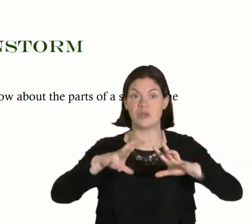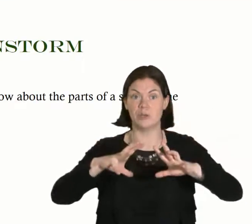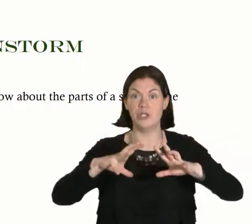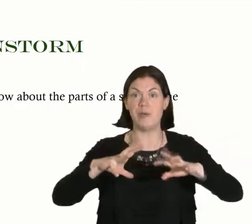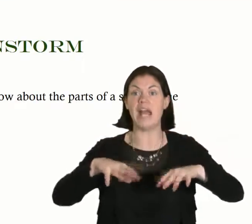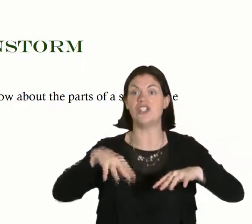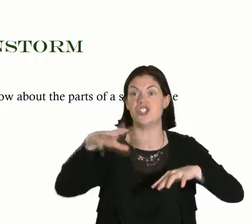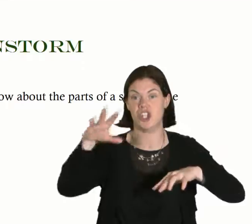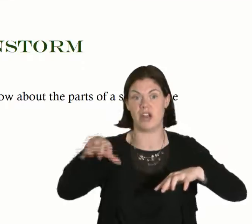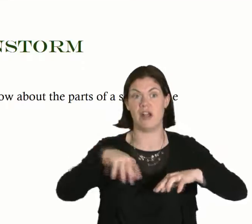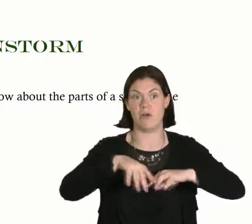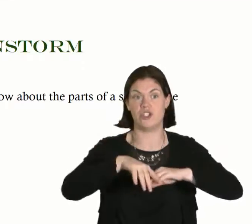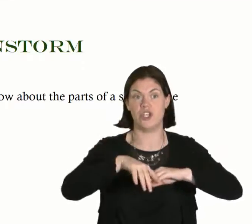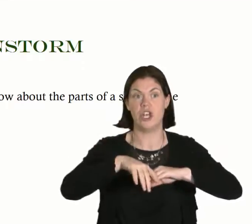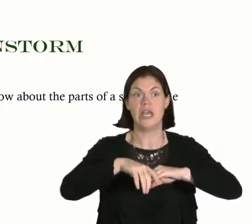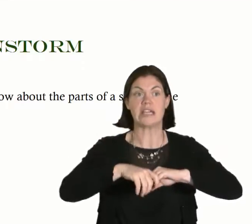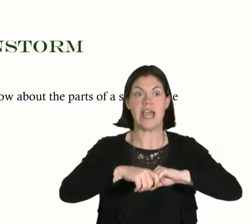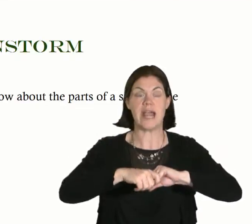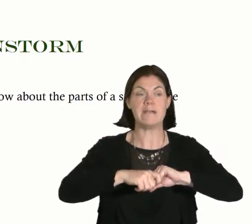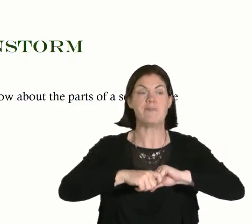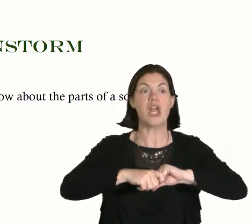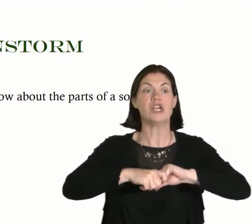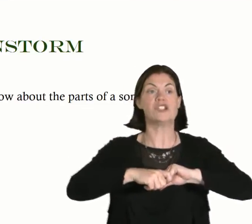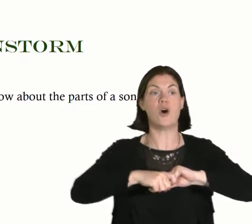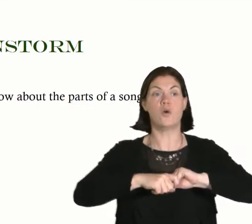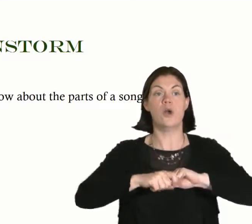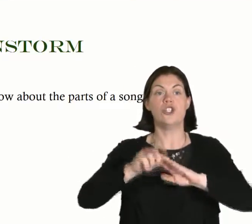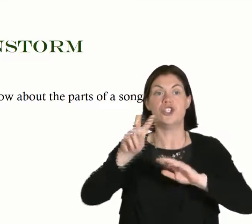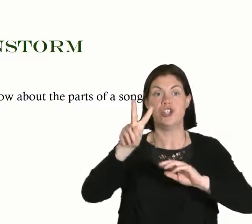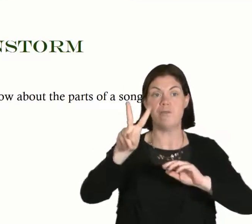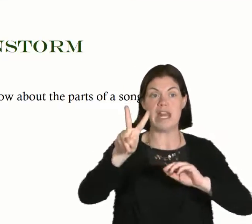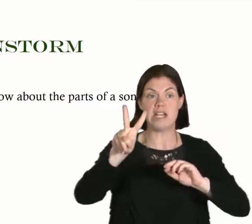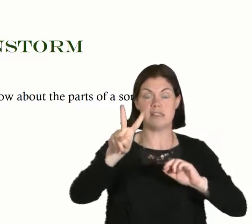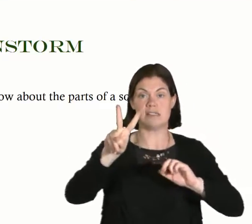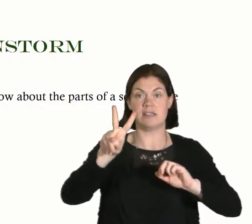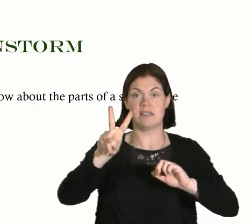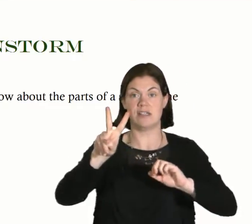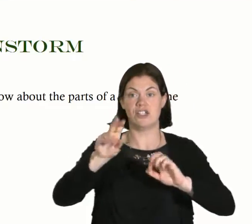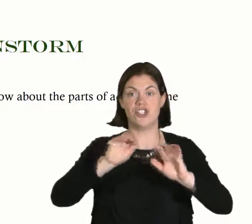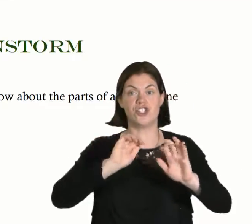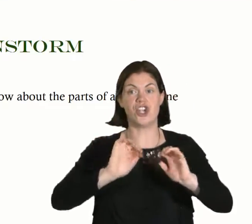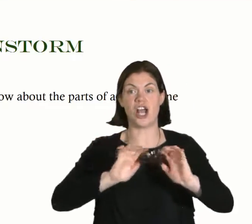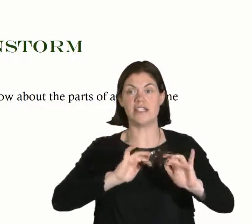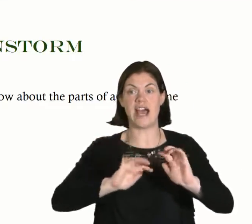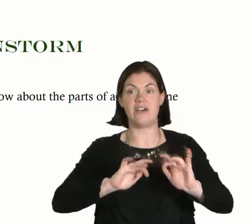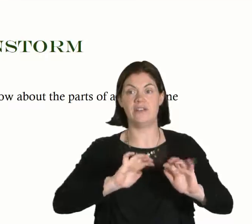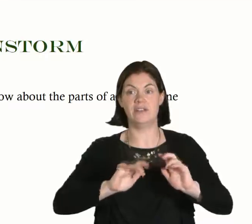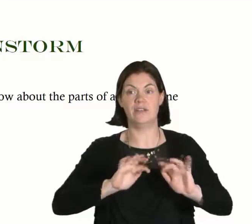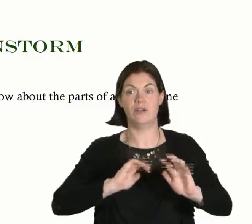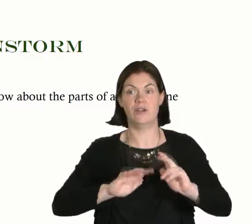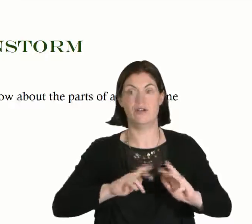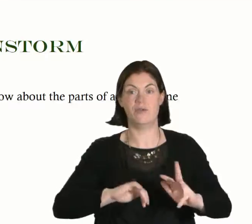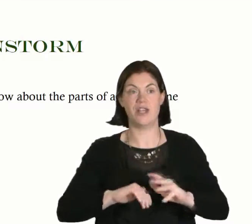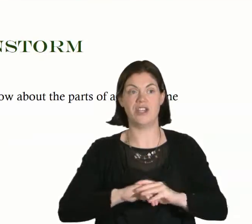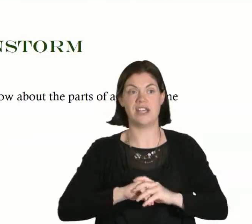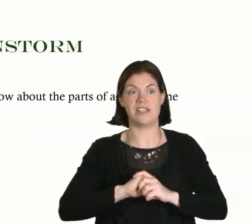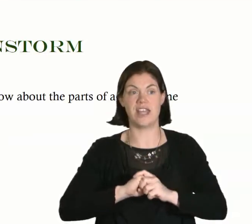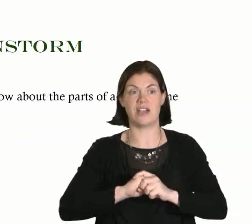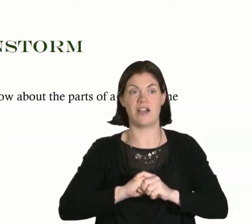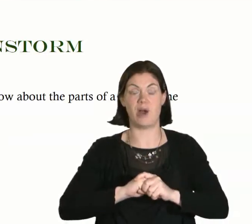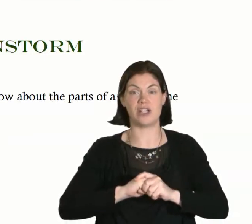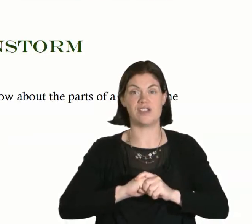back as a group and share out, okay? So 2 minutes, just jot down what